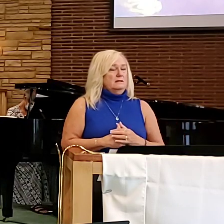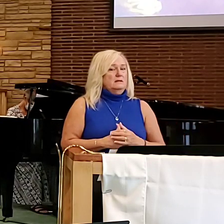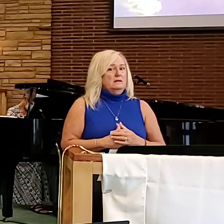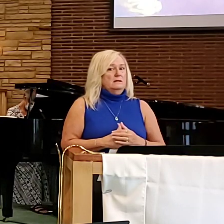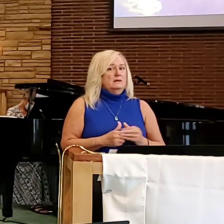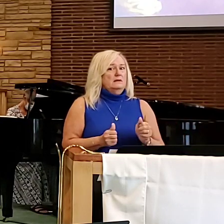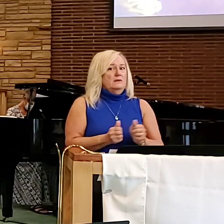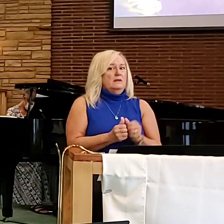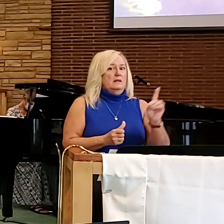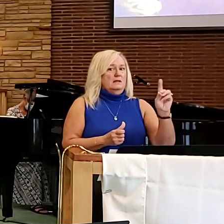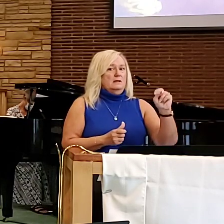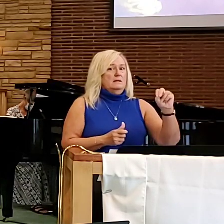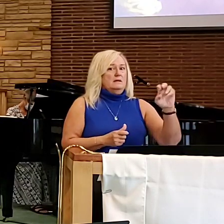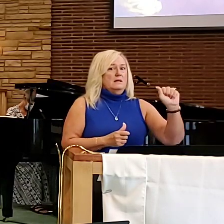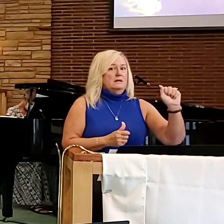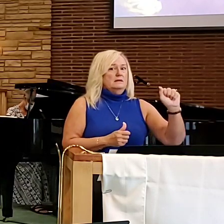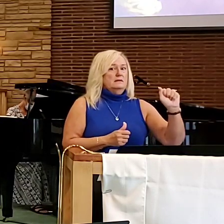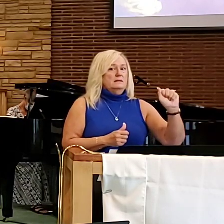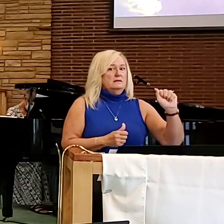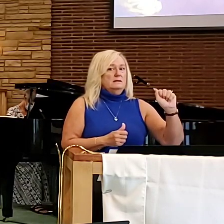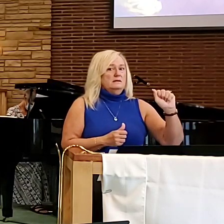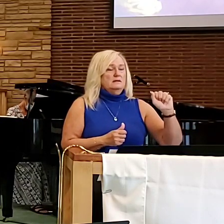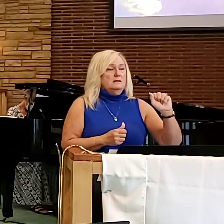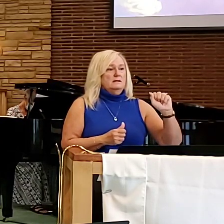with Donna,